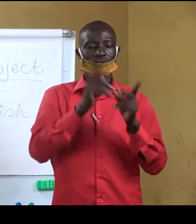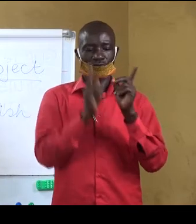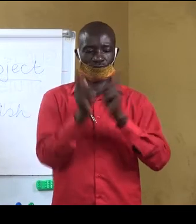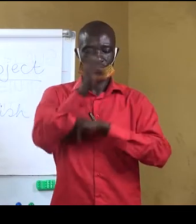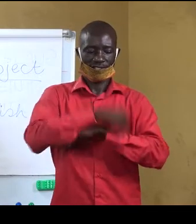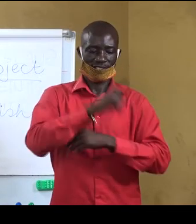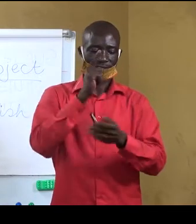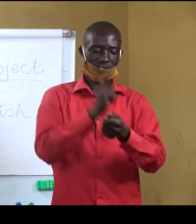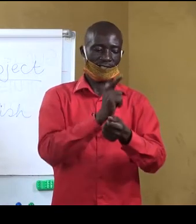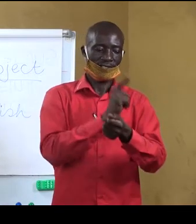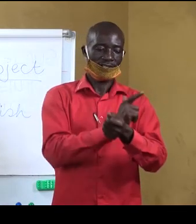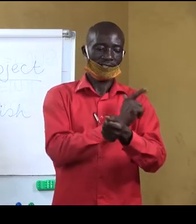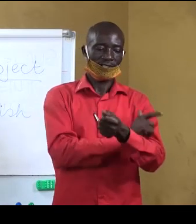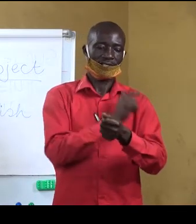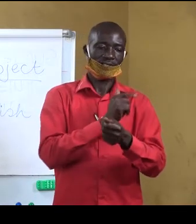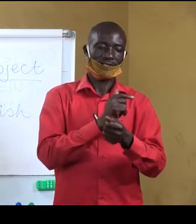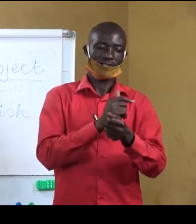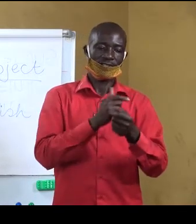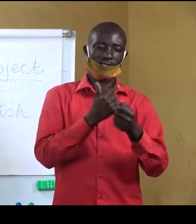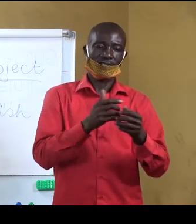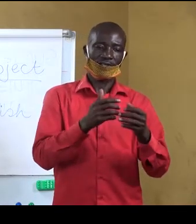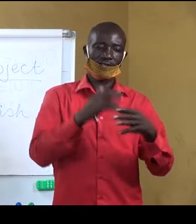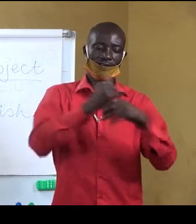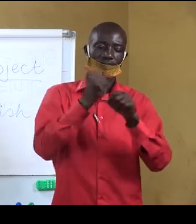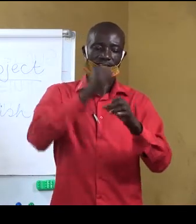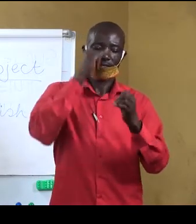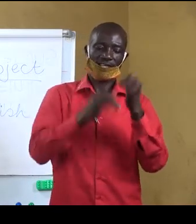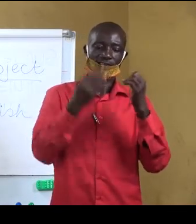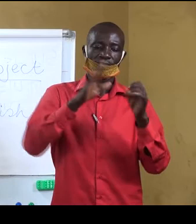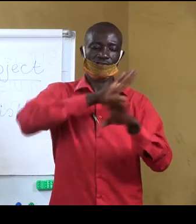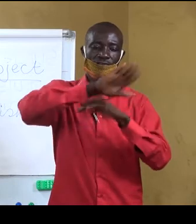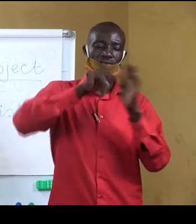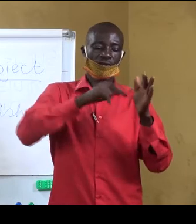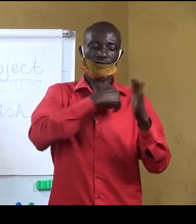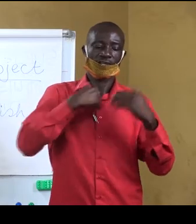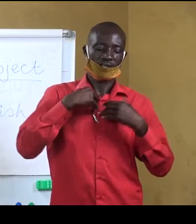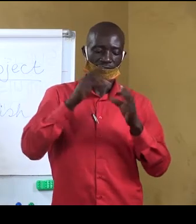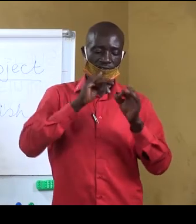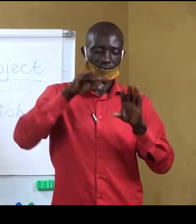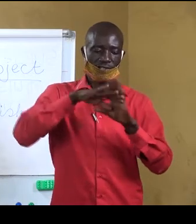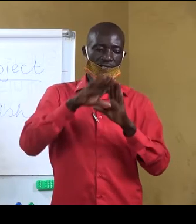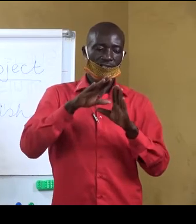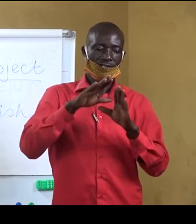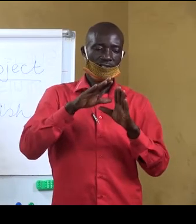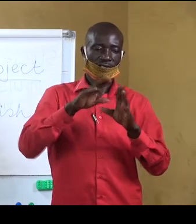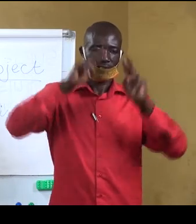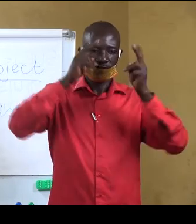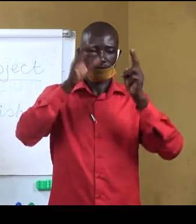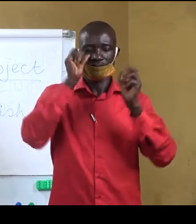today's lesson concludes all that we have doing in the previous 2